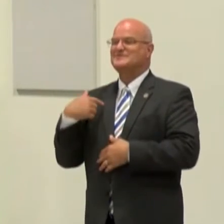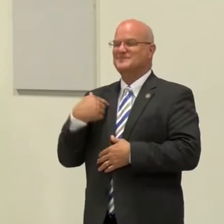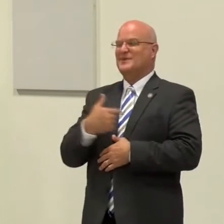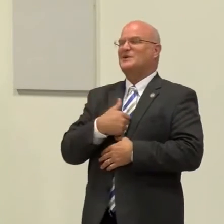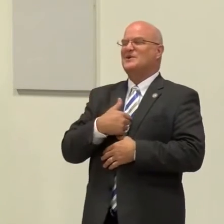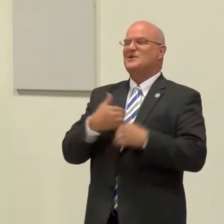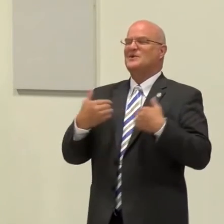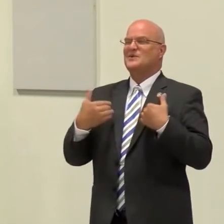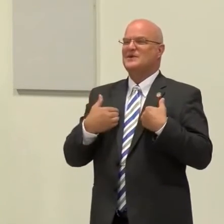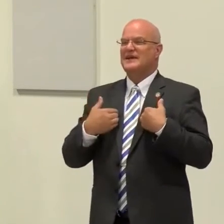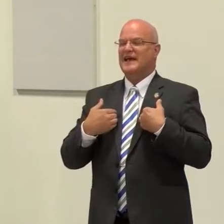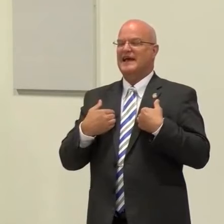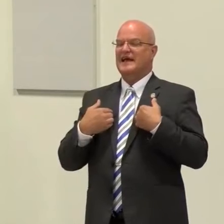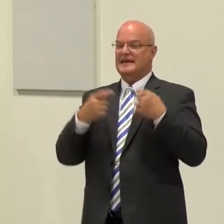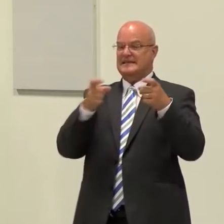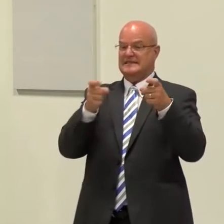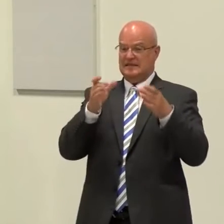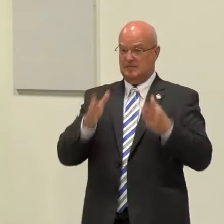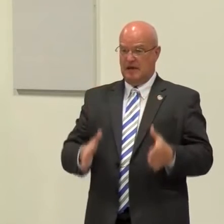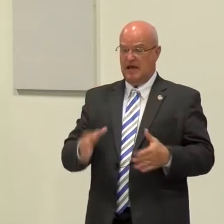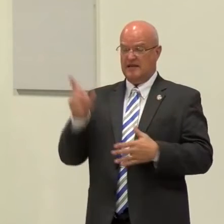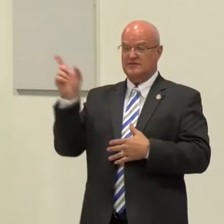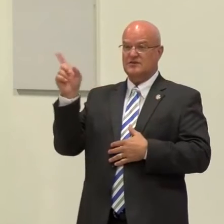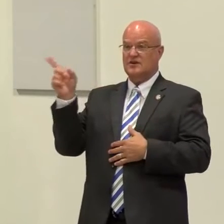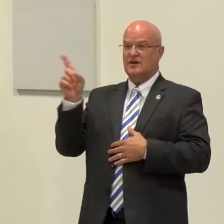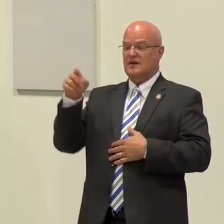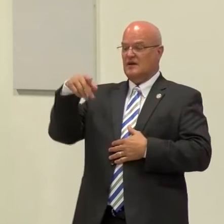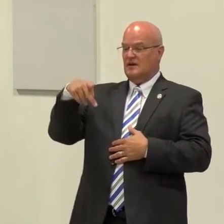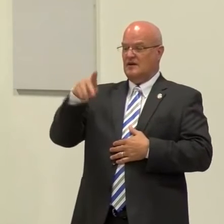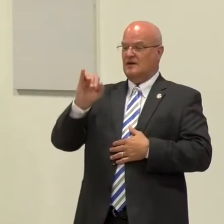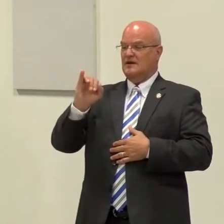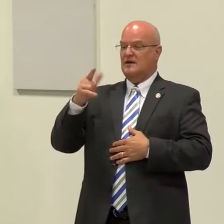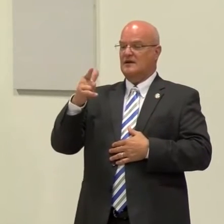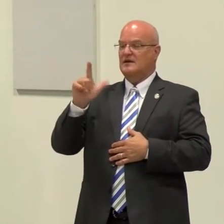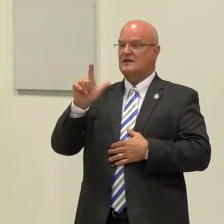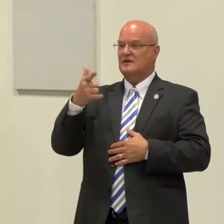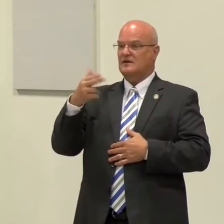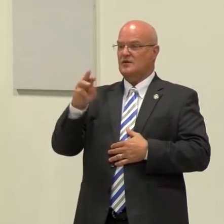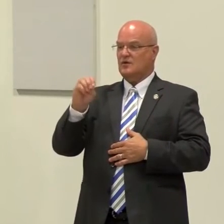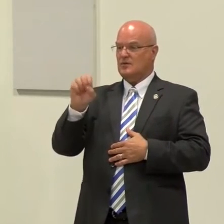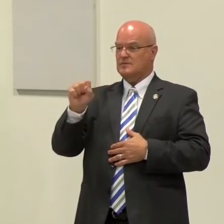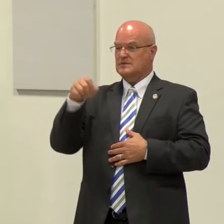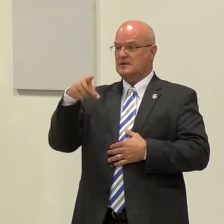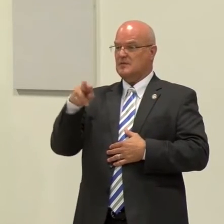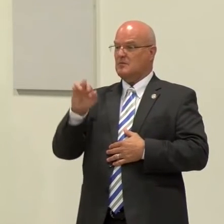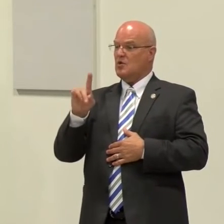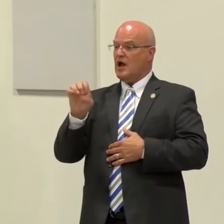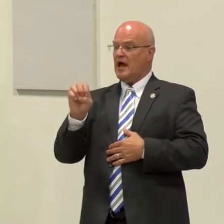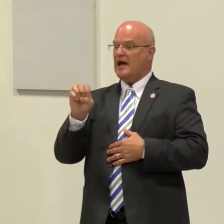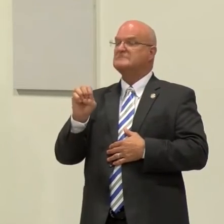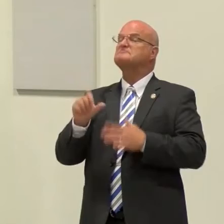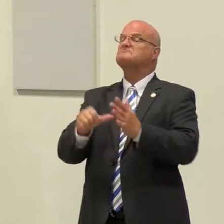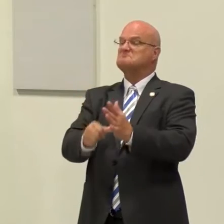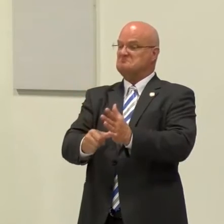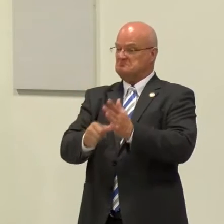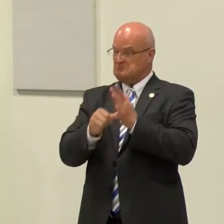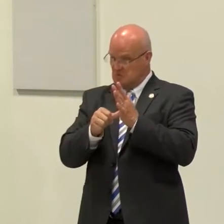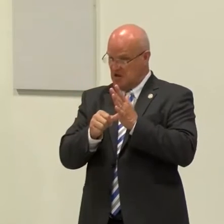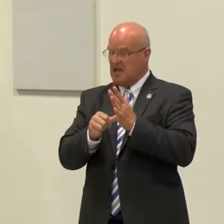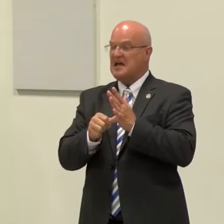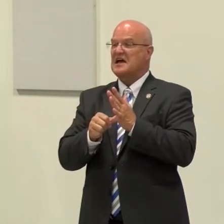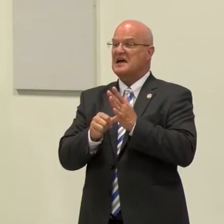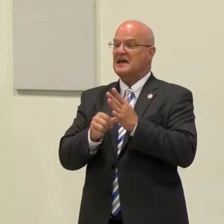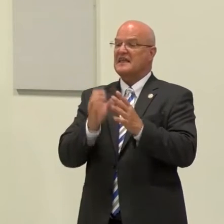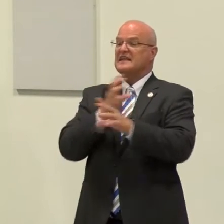had, the manager of Pilgrim's Pride that was there, and I was very impressed that of